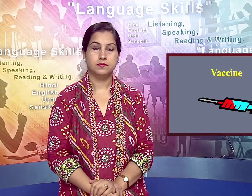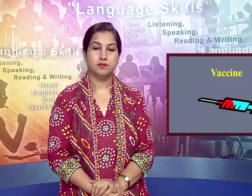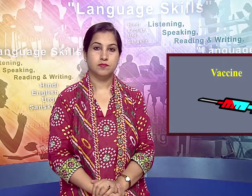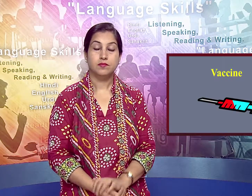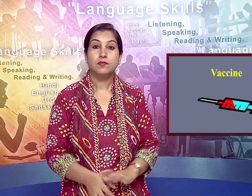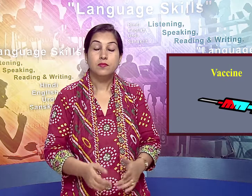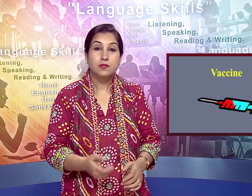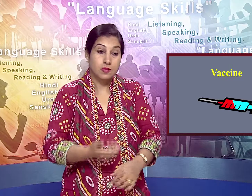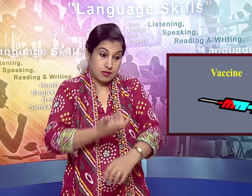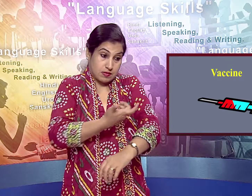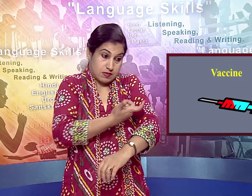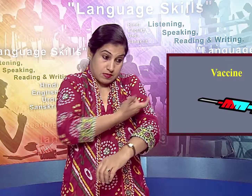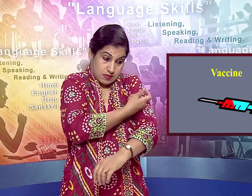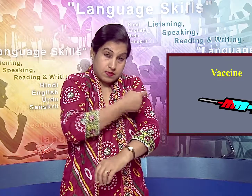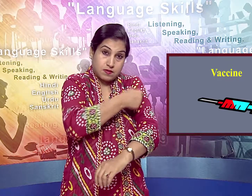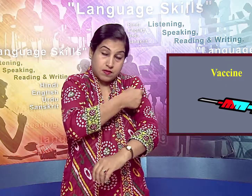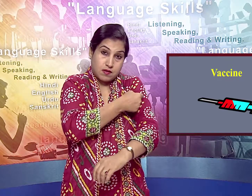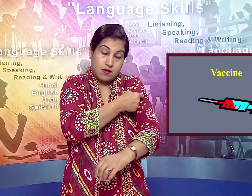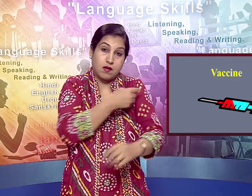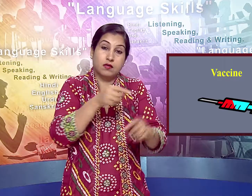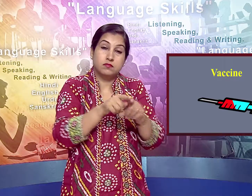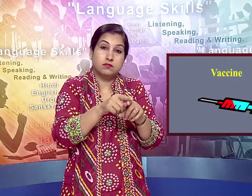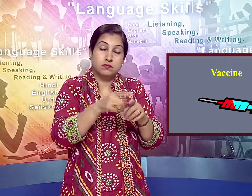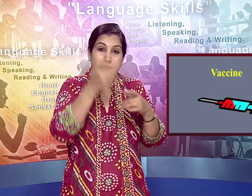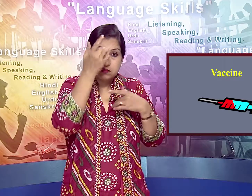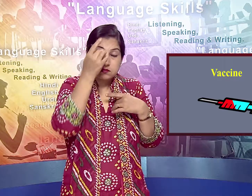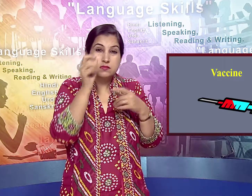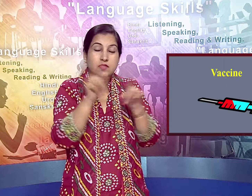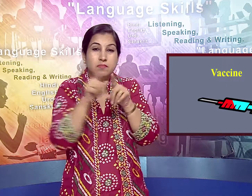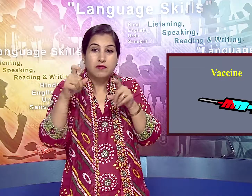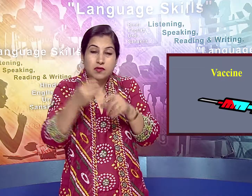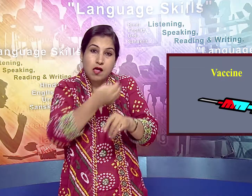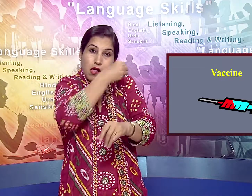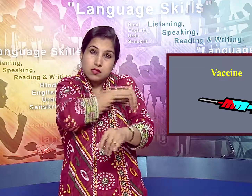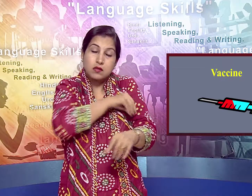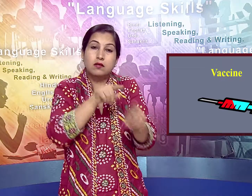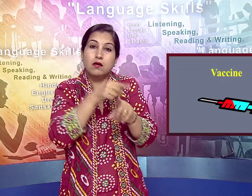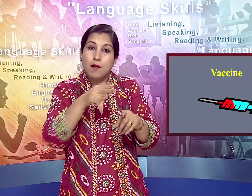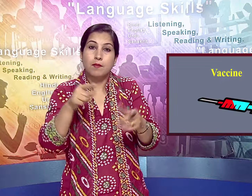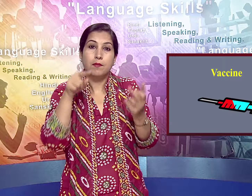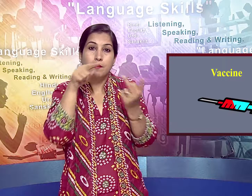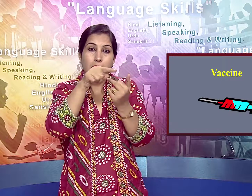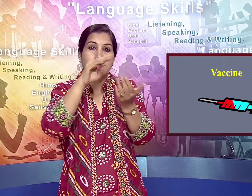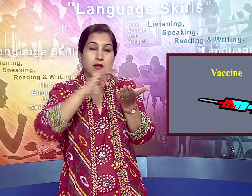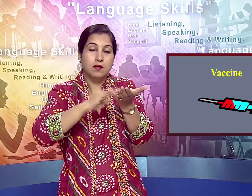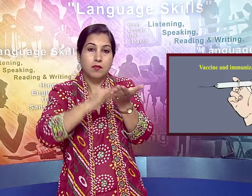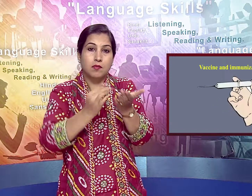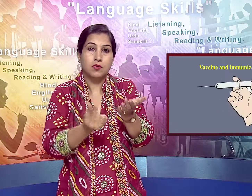The process of injecting vaccines as per age and other health conditions is referred to as